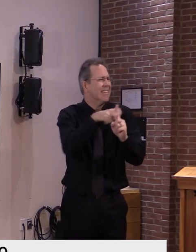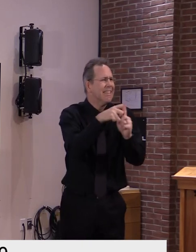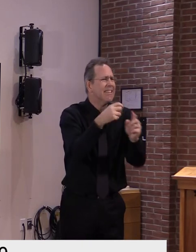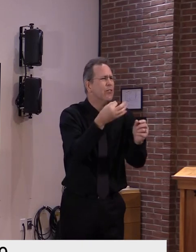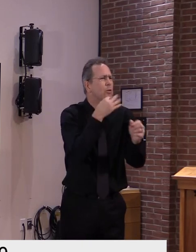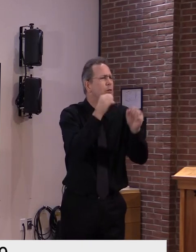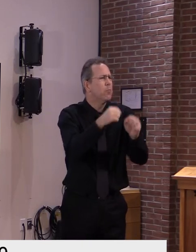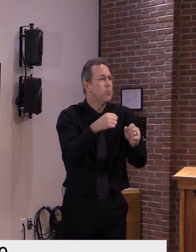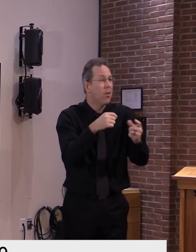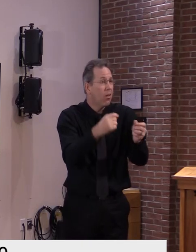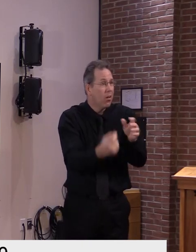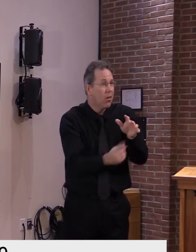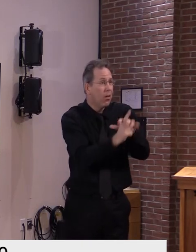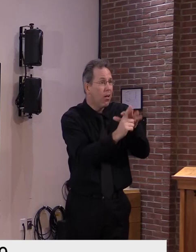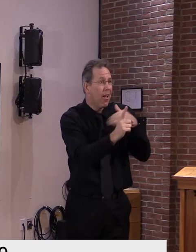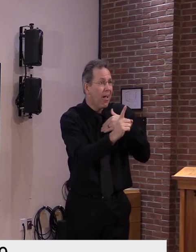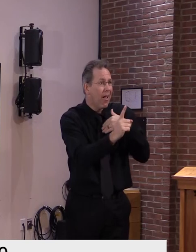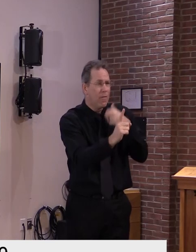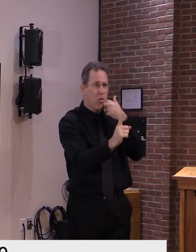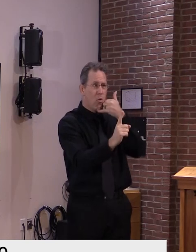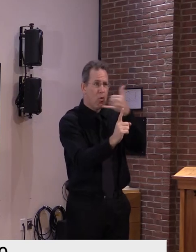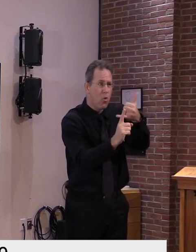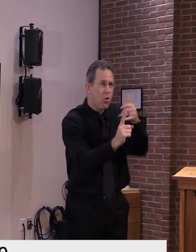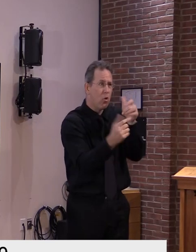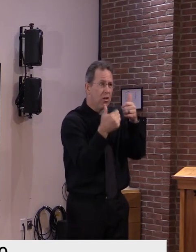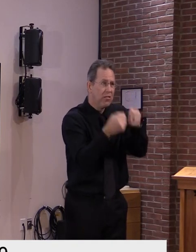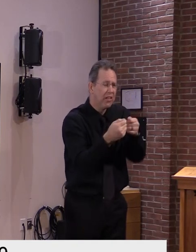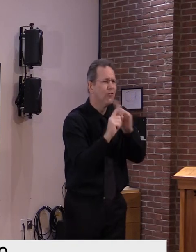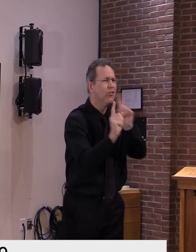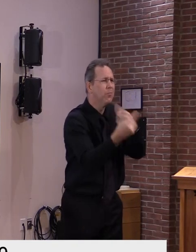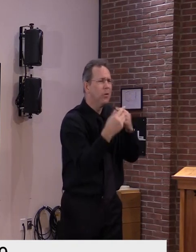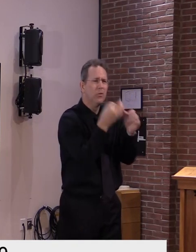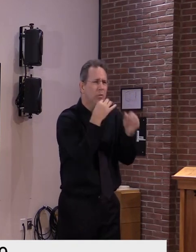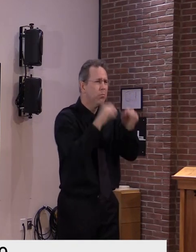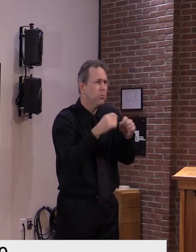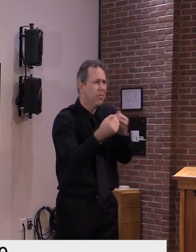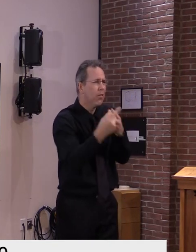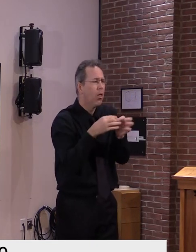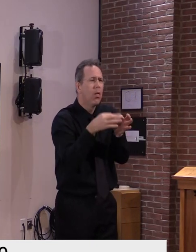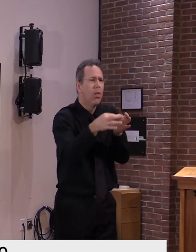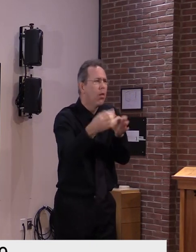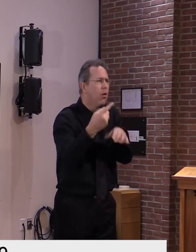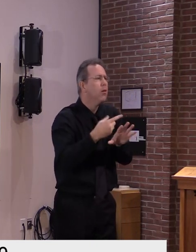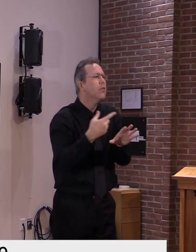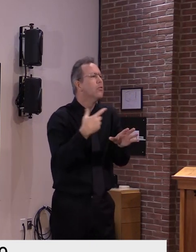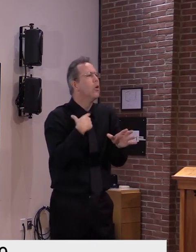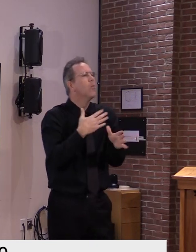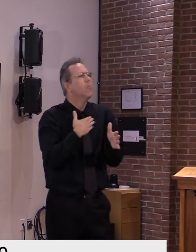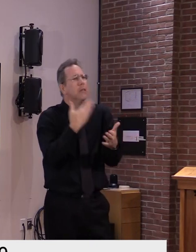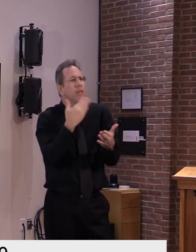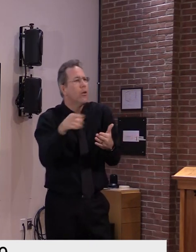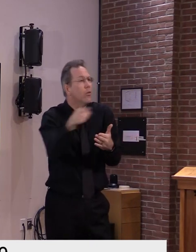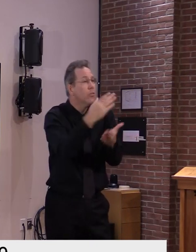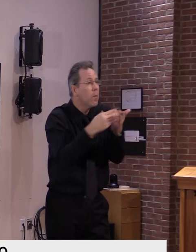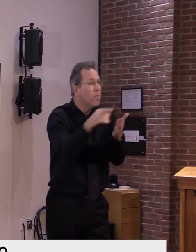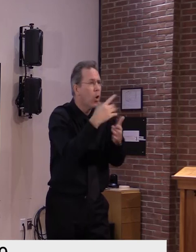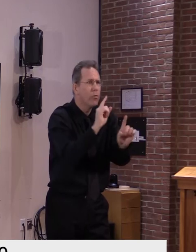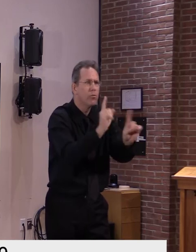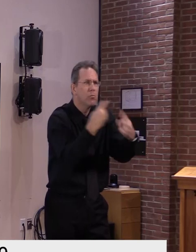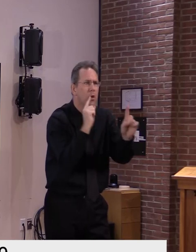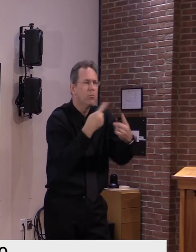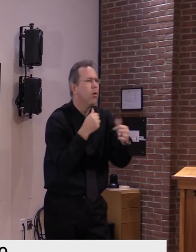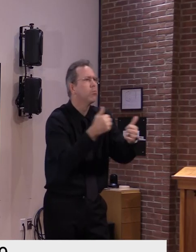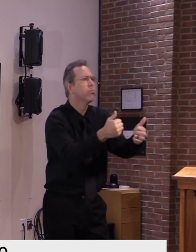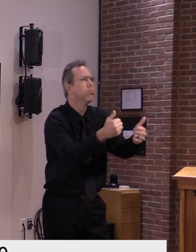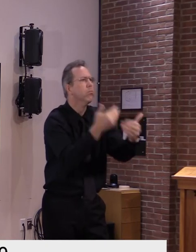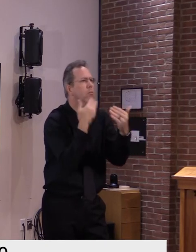them. Thank you in advance for answering the call and helping slow the spread of COVID-19 in Vermont.